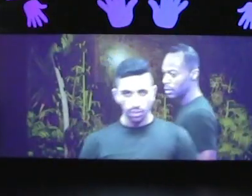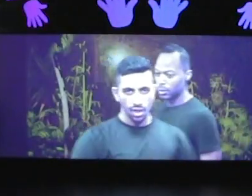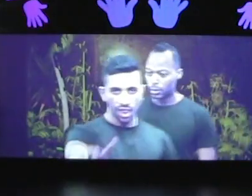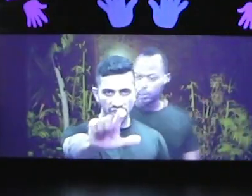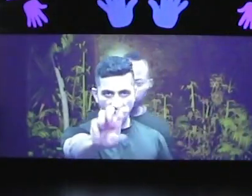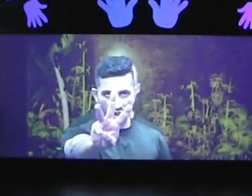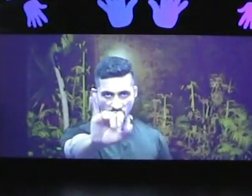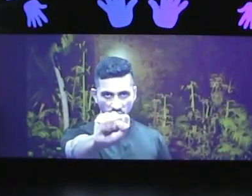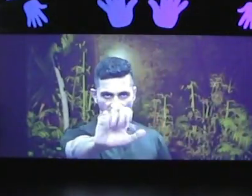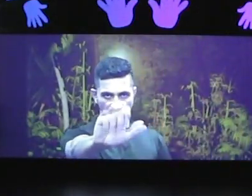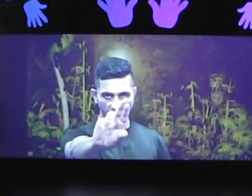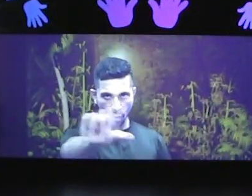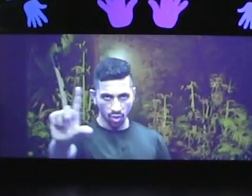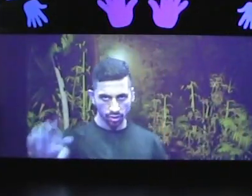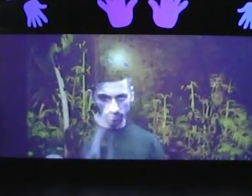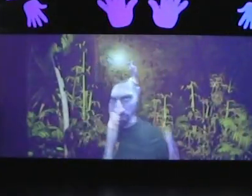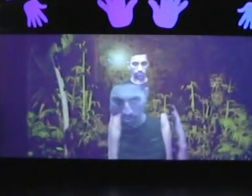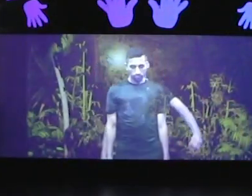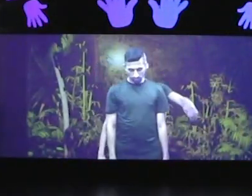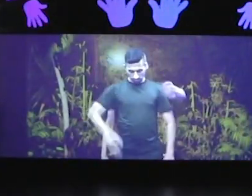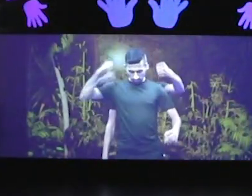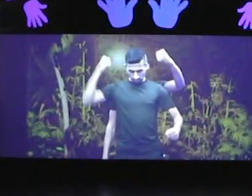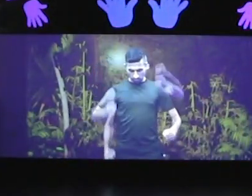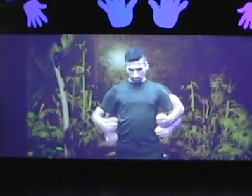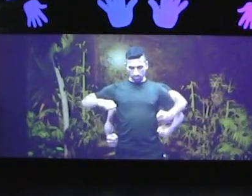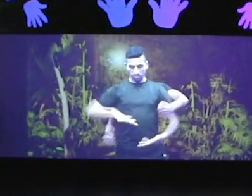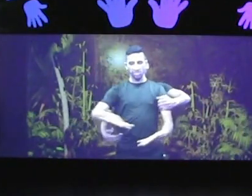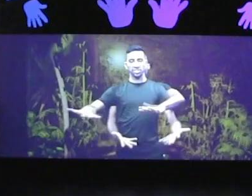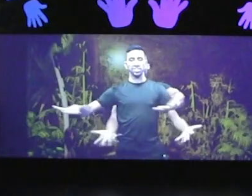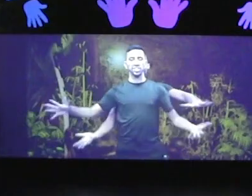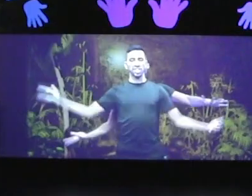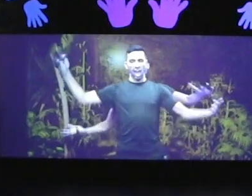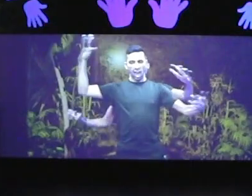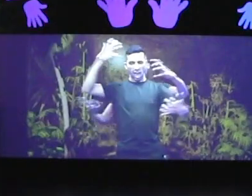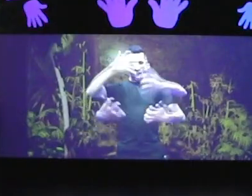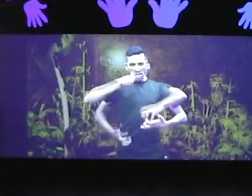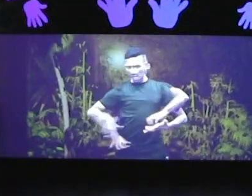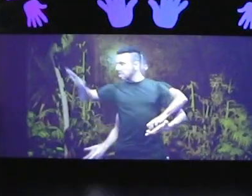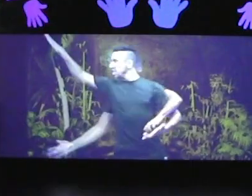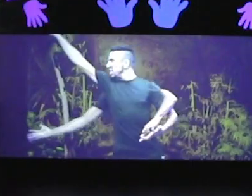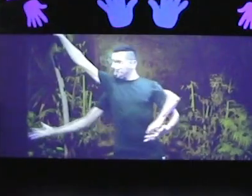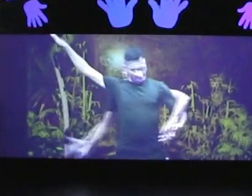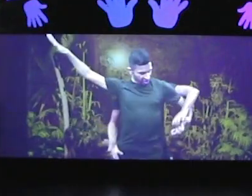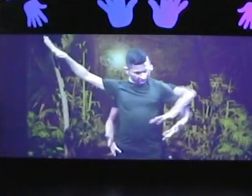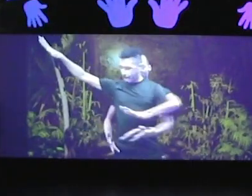by Lewis Carroll. 'Twas brillig in the slithy toves, did gyre and gimble